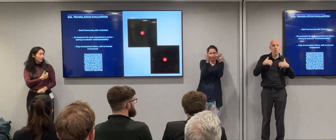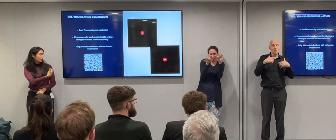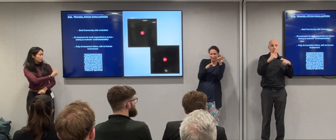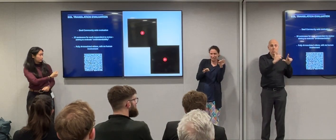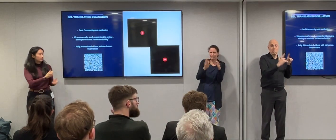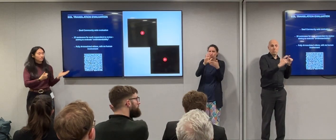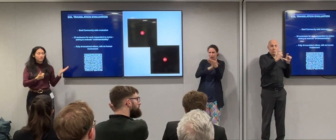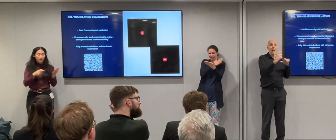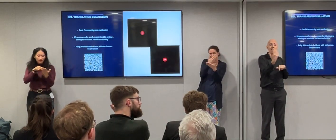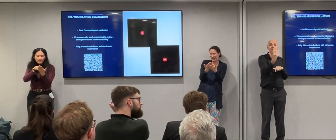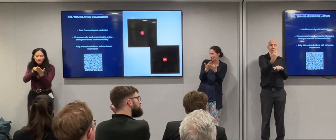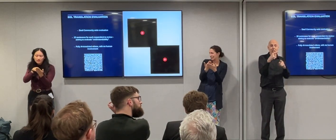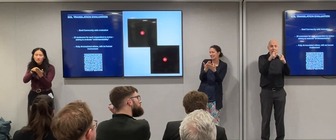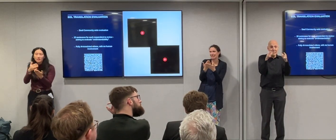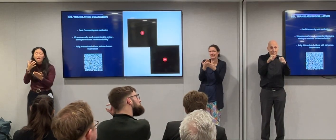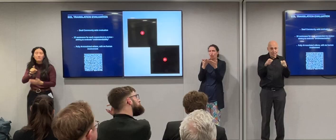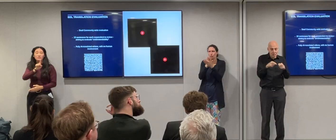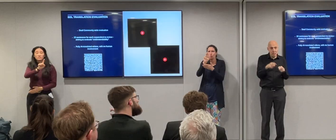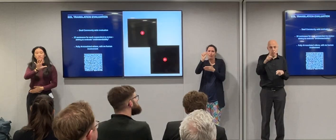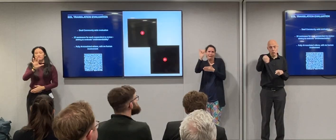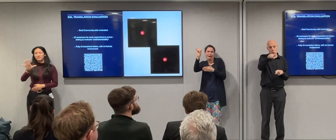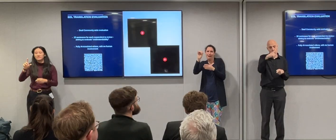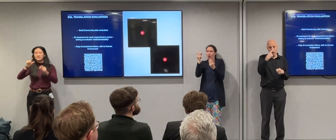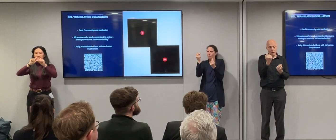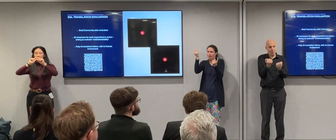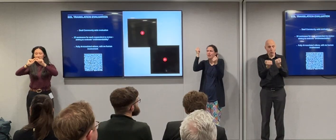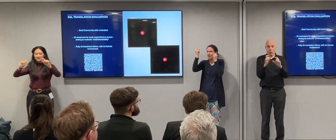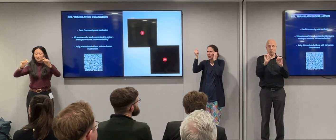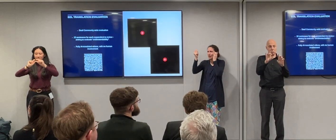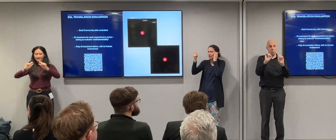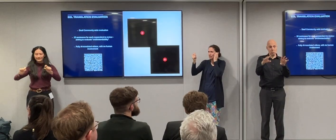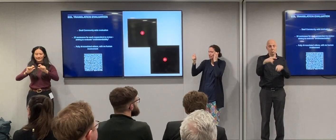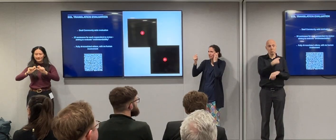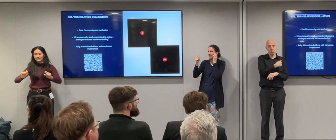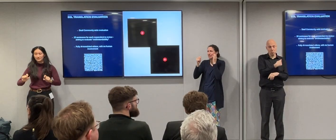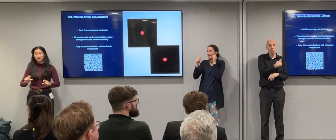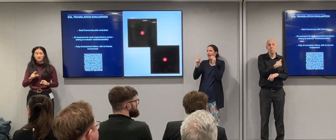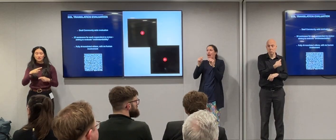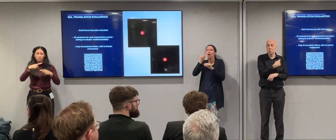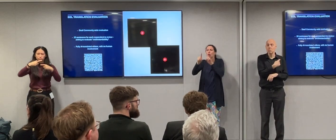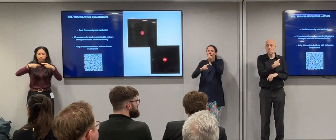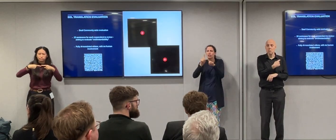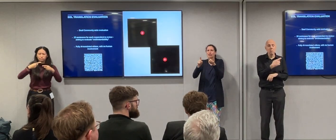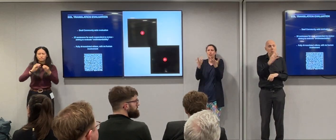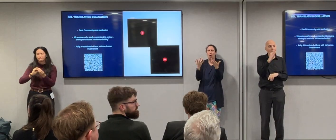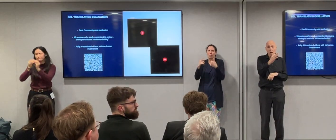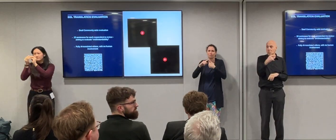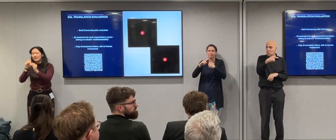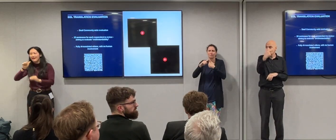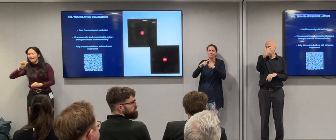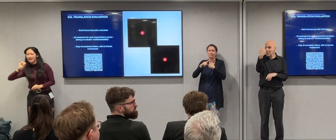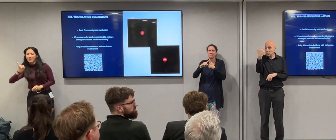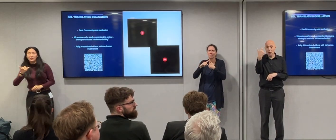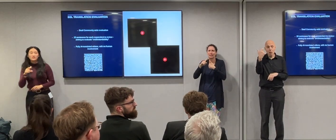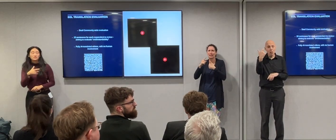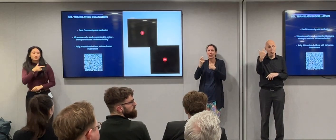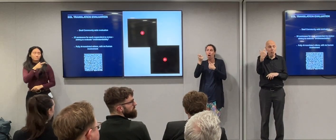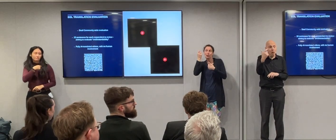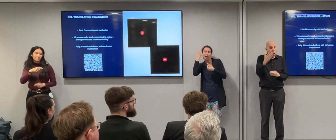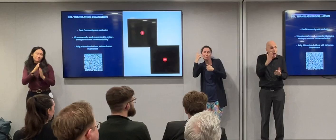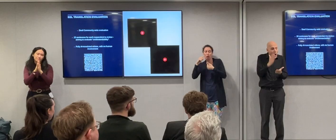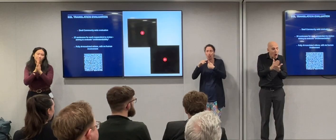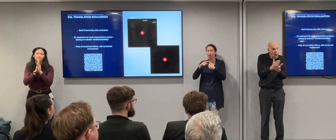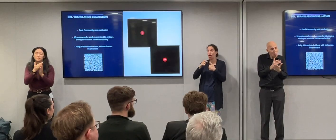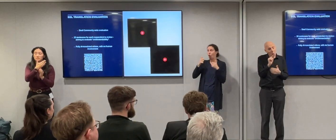been translated through the AI automatically. And the questions we ask are, is this understandable? Is it really understandable? Is